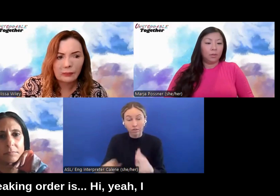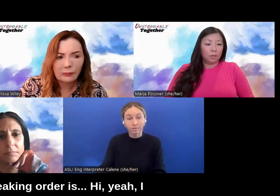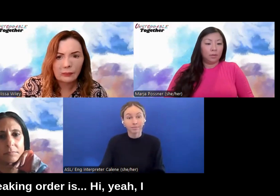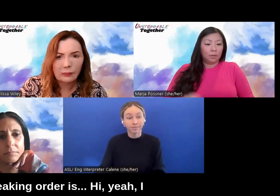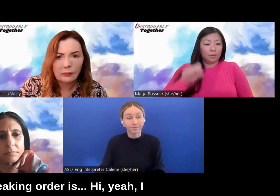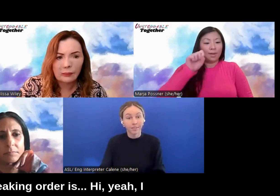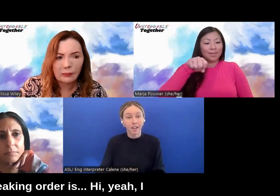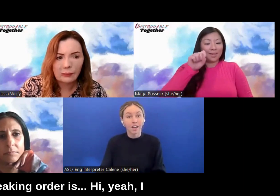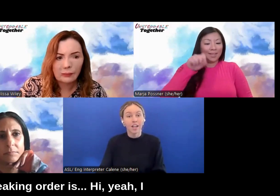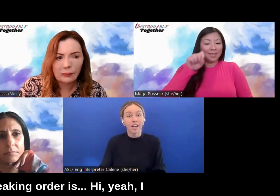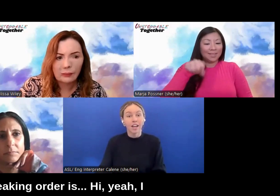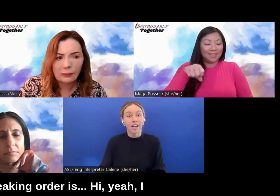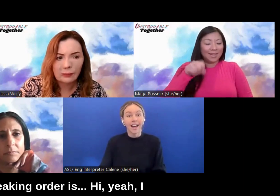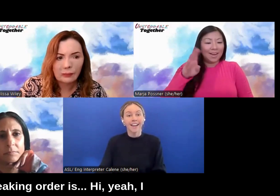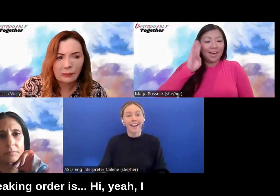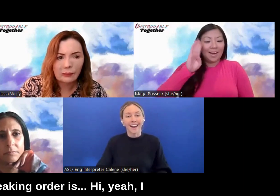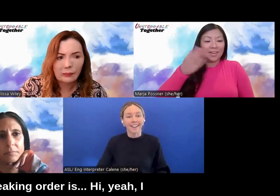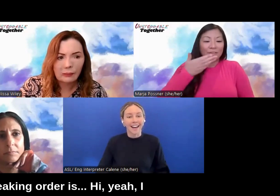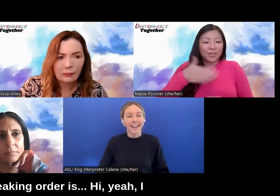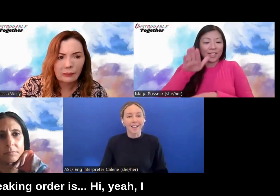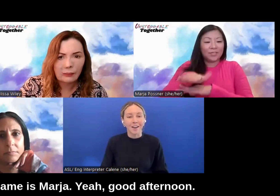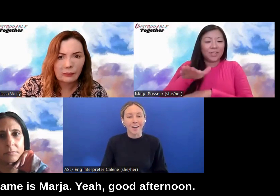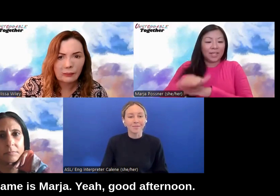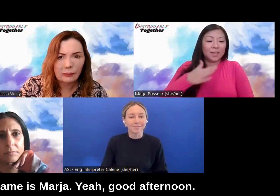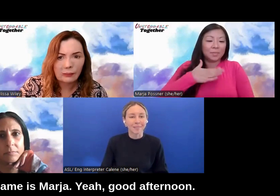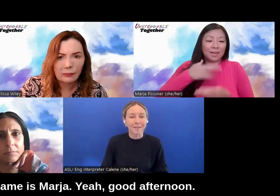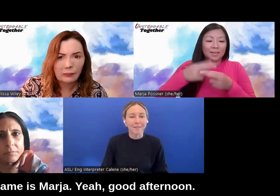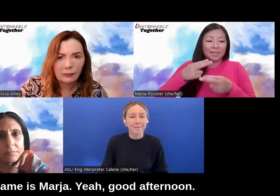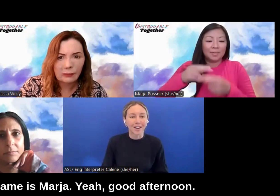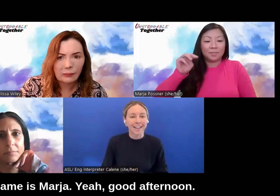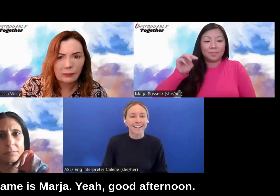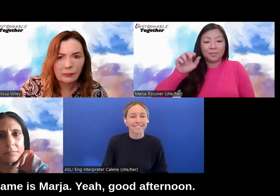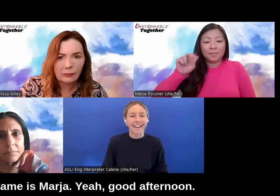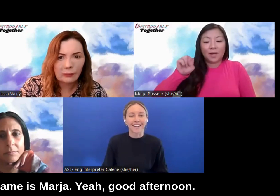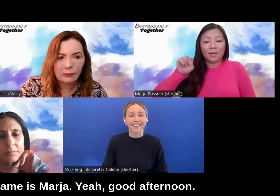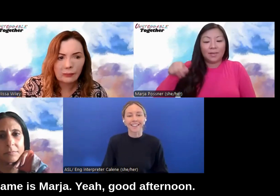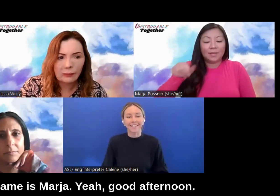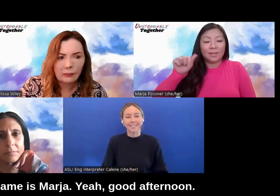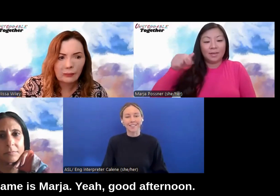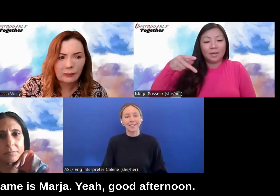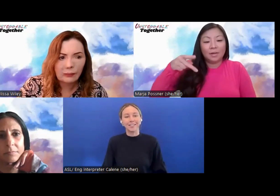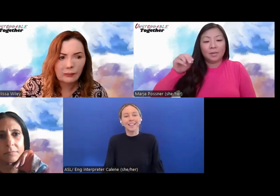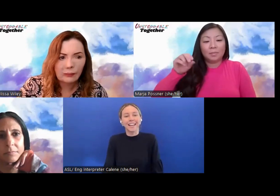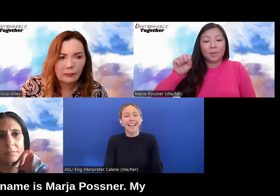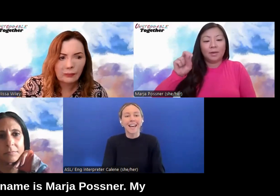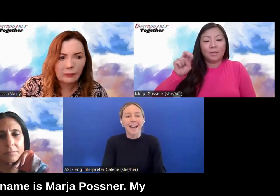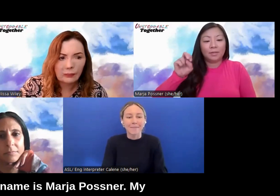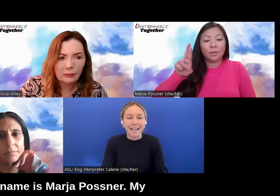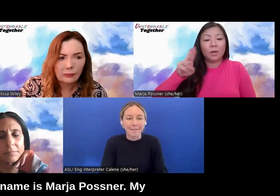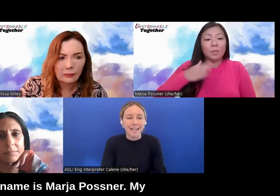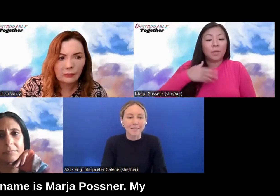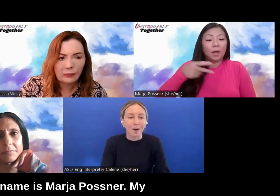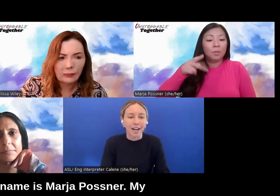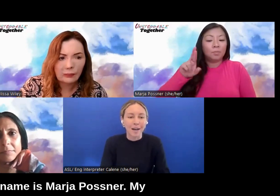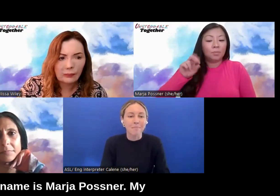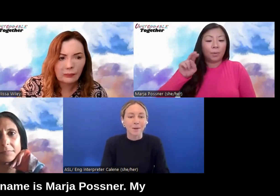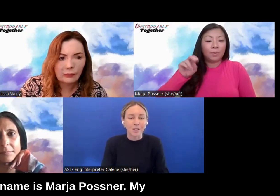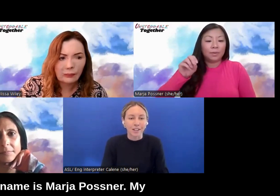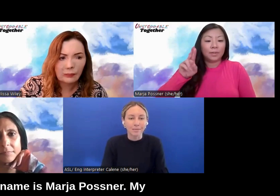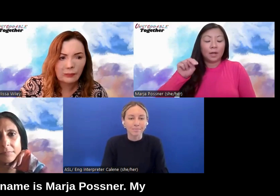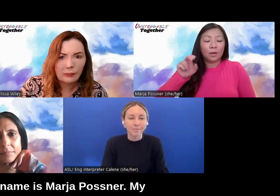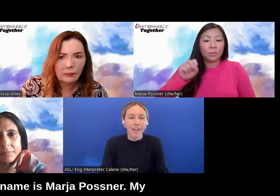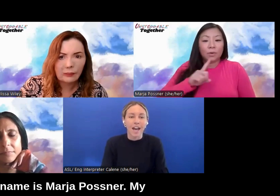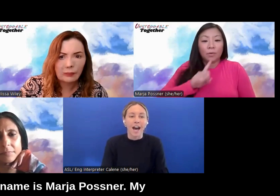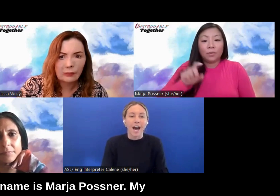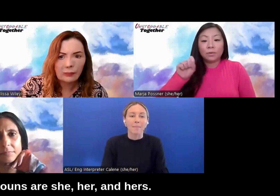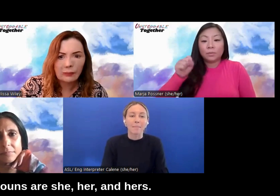The speaking order is Hi, yeah, I can go. My name is sorry, Marja. Yeah, good Marha. afternoon. My name is Marja